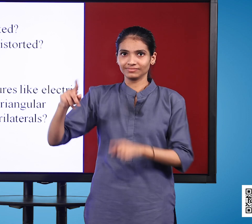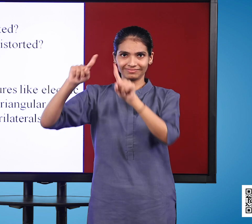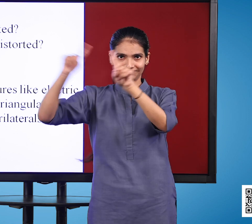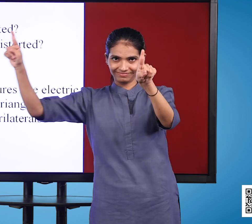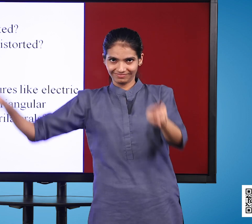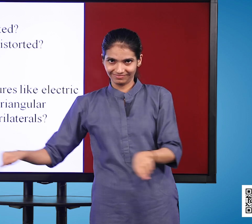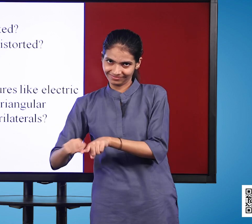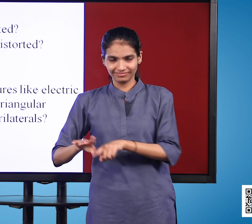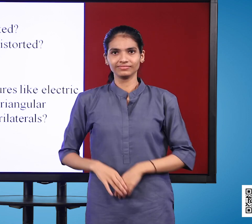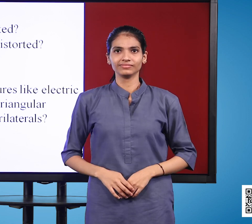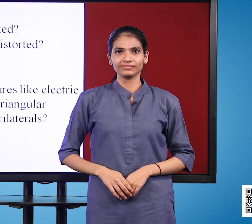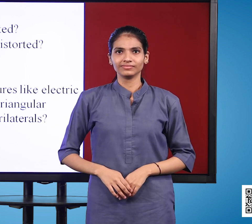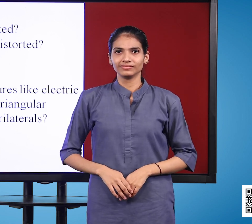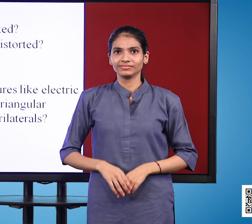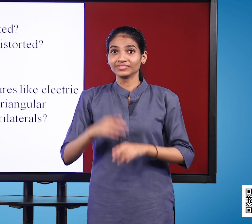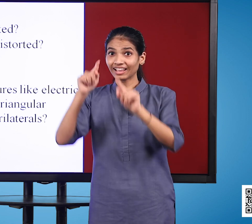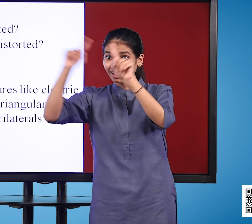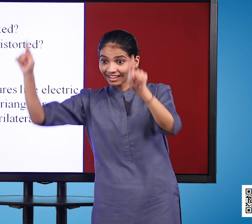Is the quadrilateral distorted?